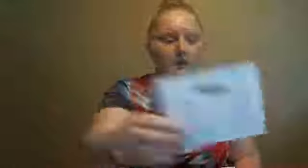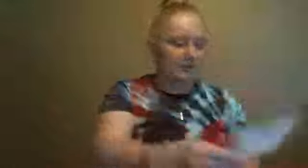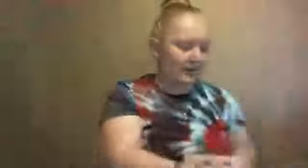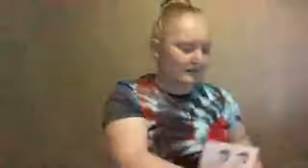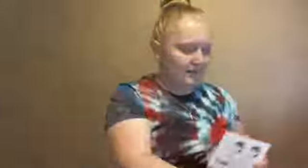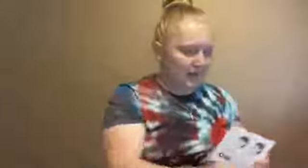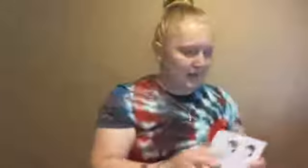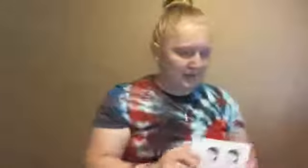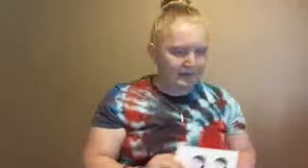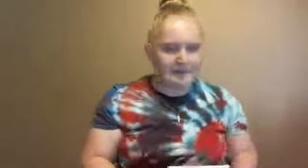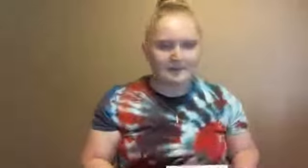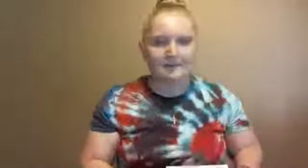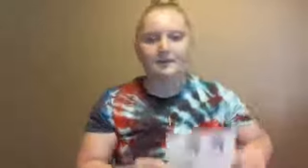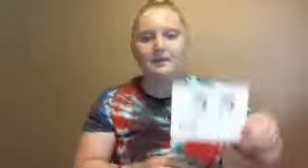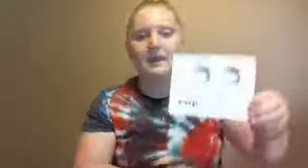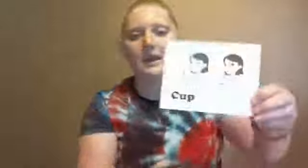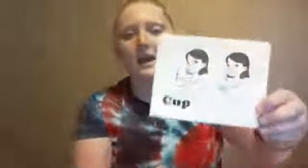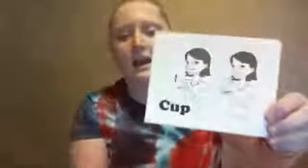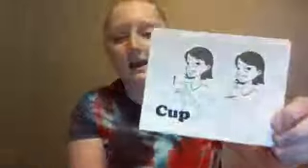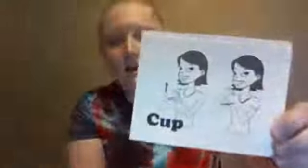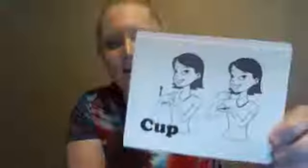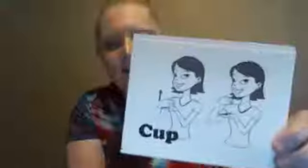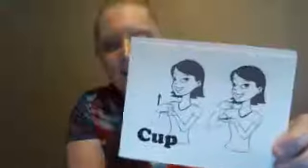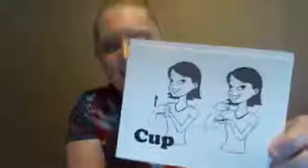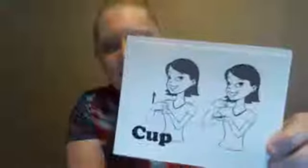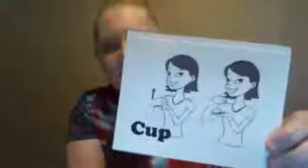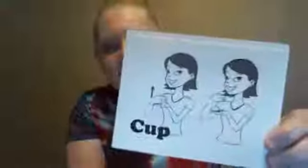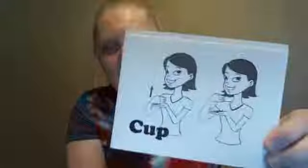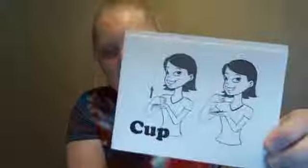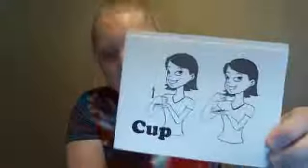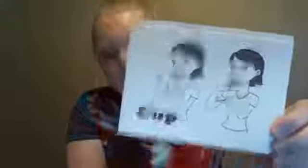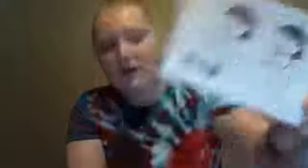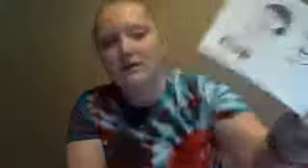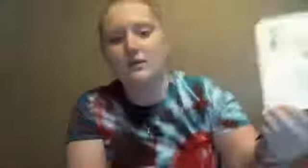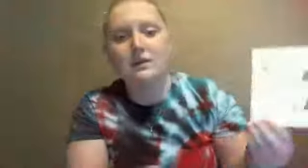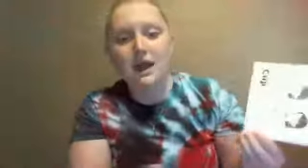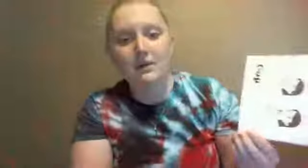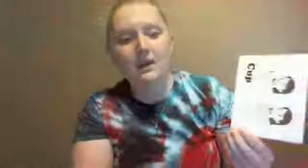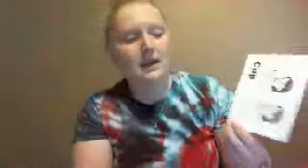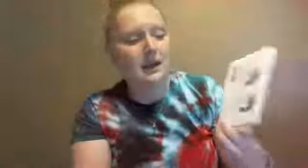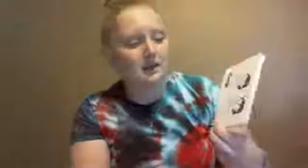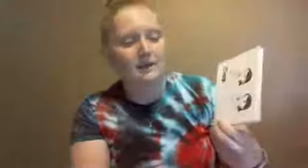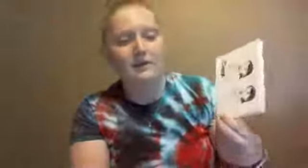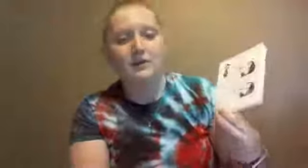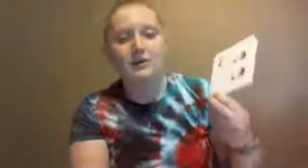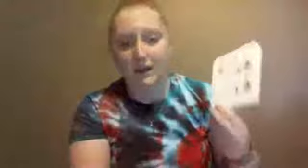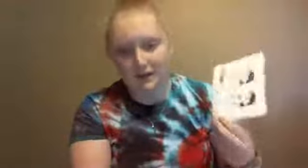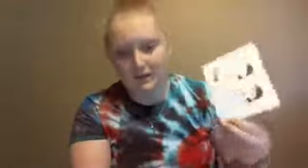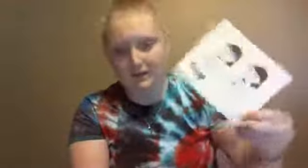So that's eggs. And our next sign is cup. So now we're going to get into some